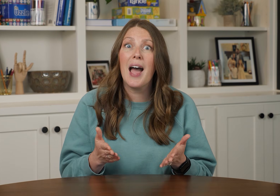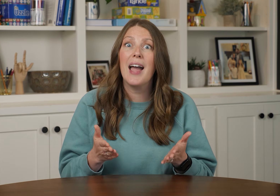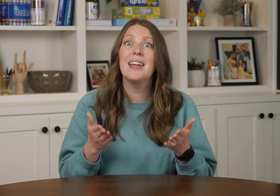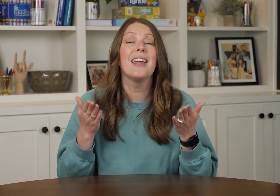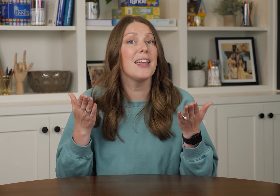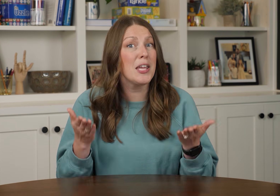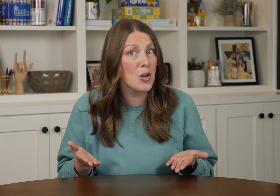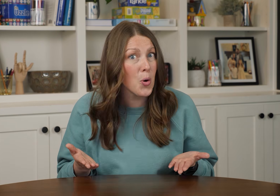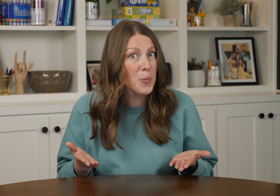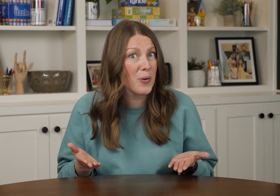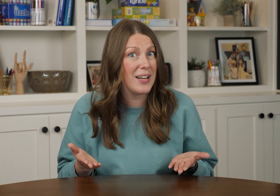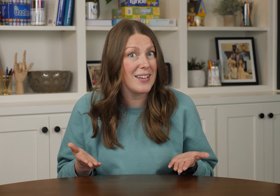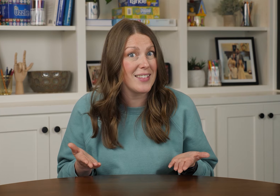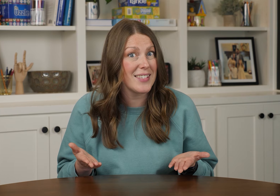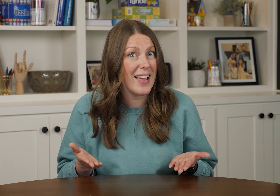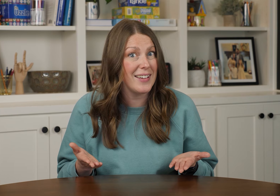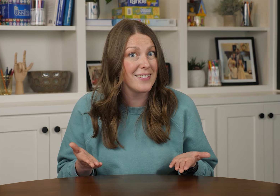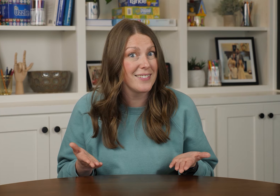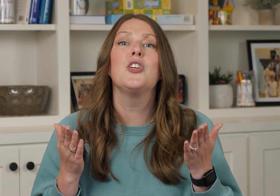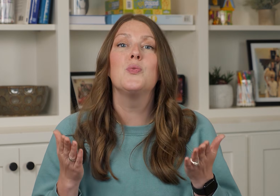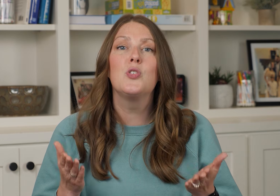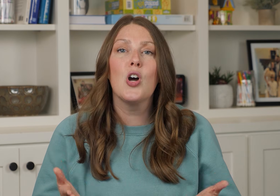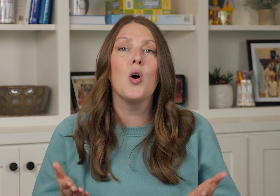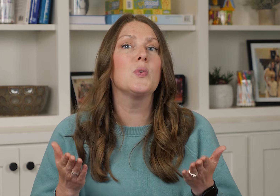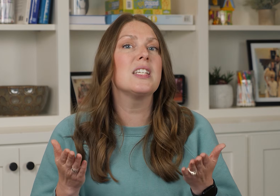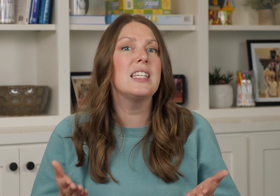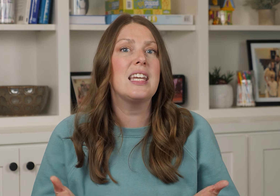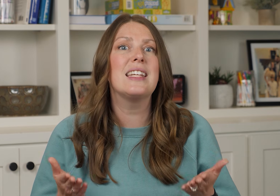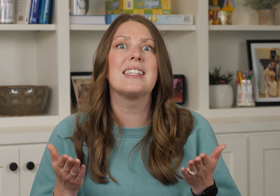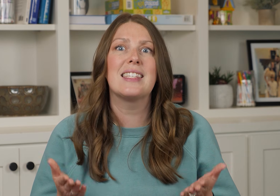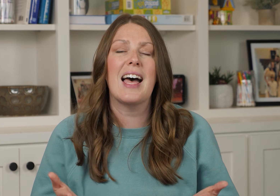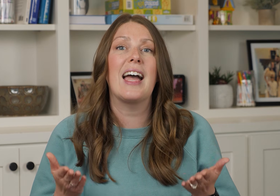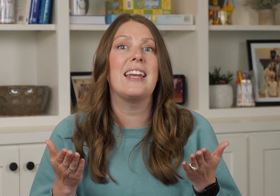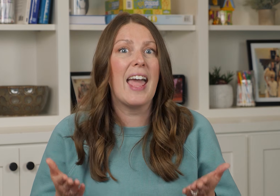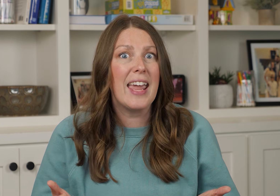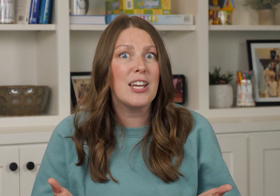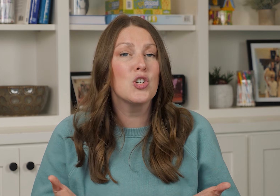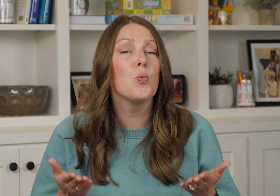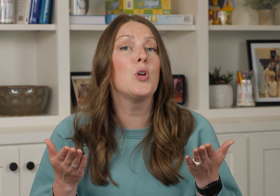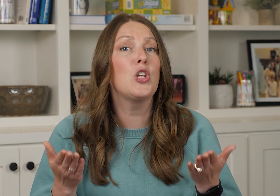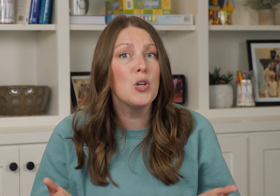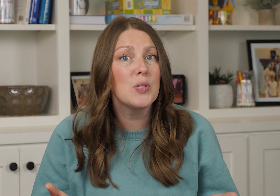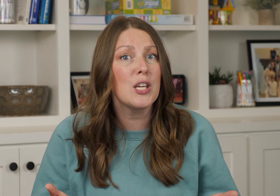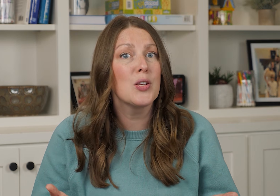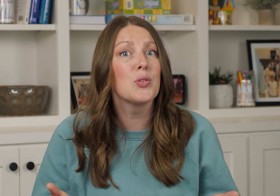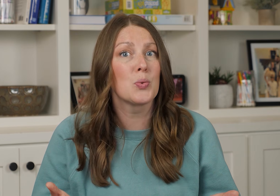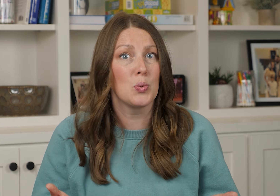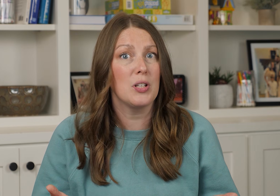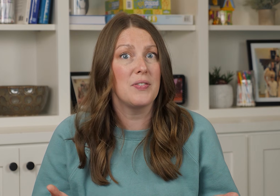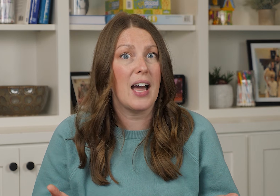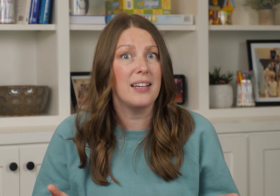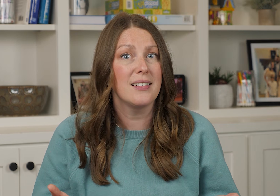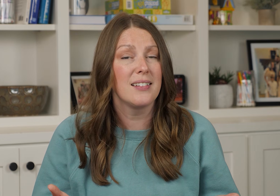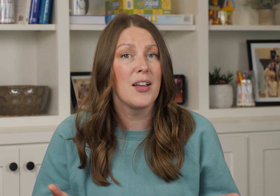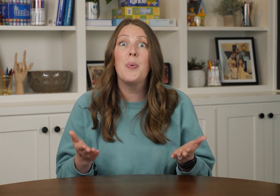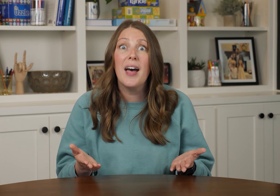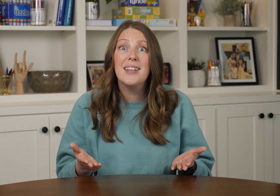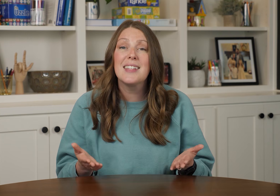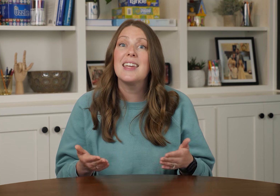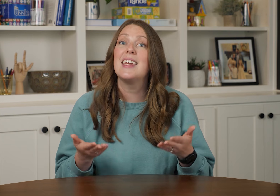9 incorporated in the sign. You don't need to sign age when using the rule of 9. But in